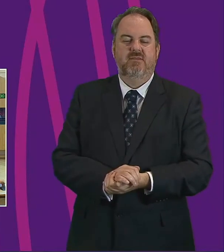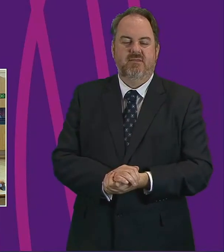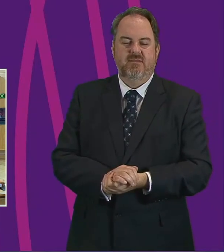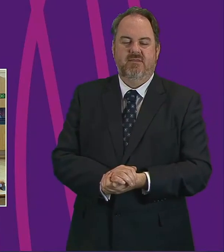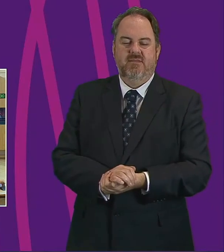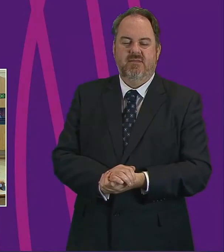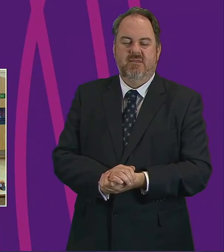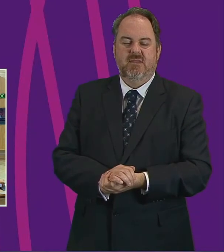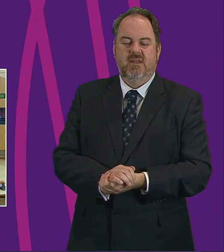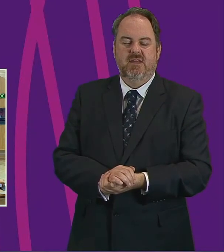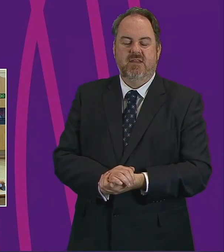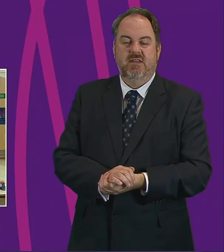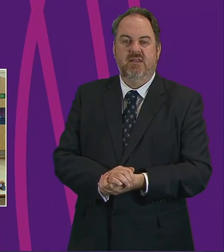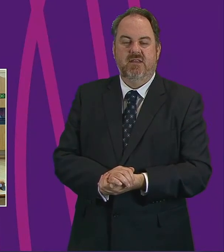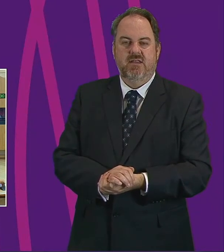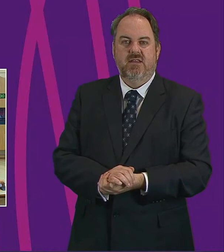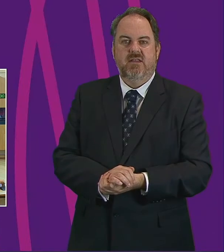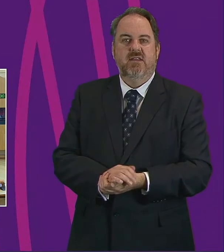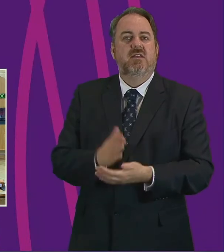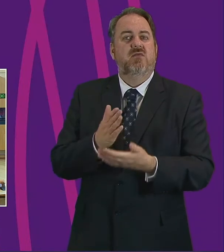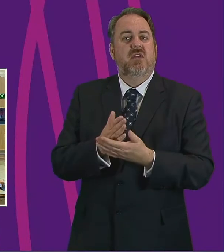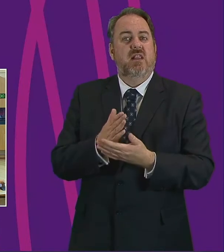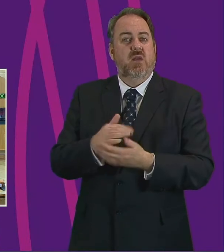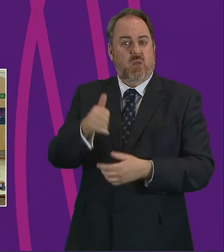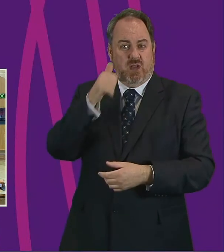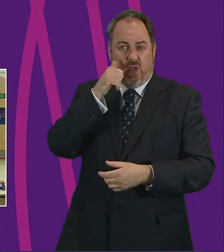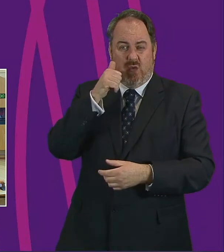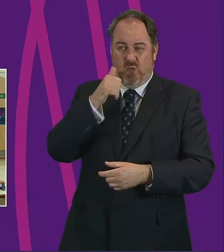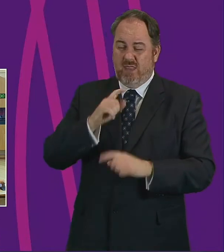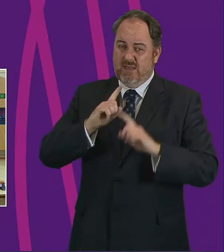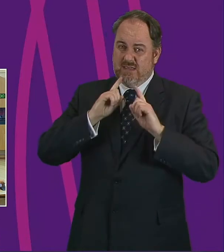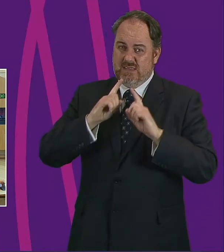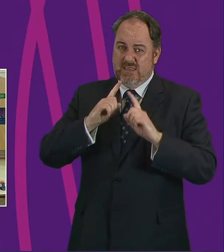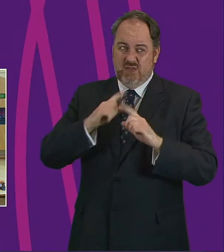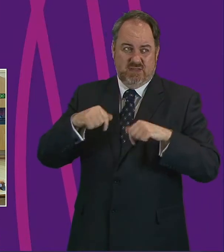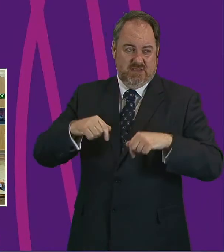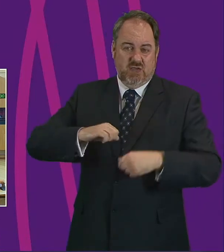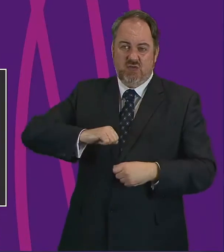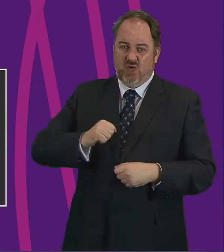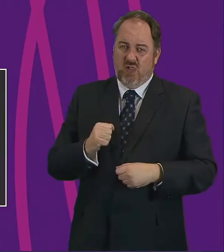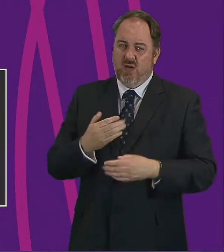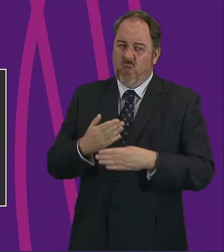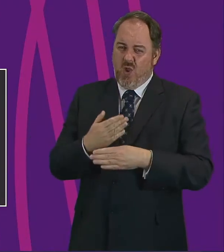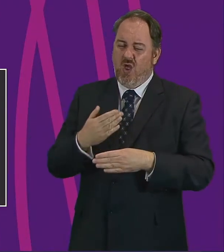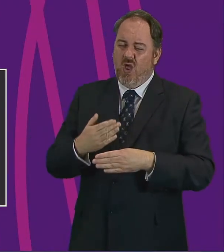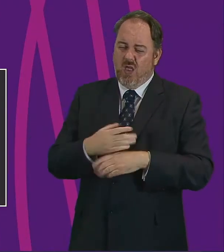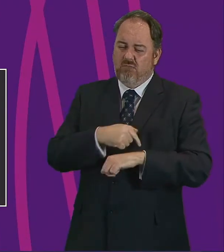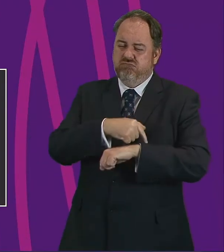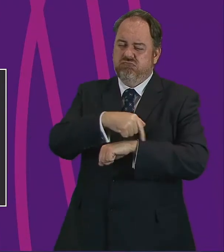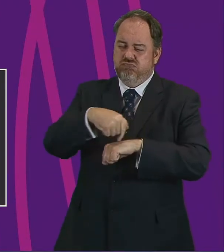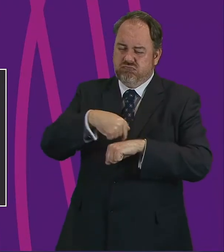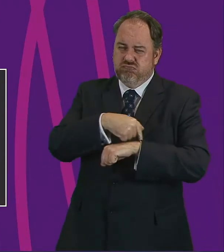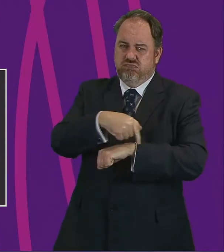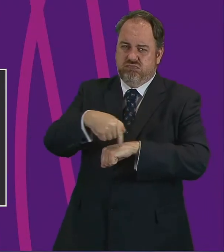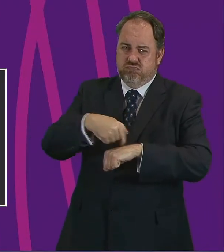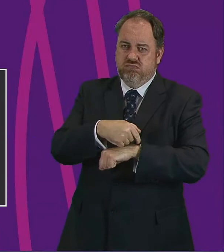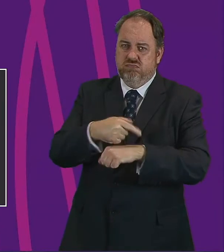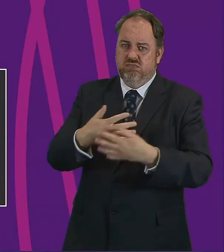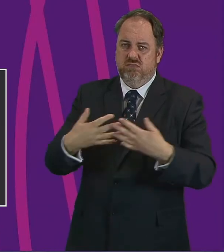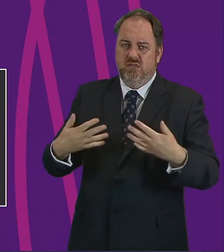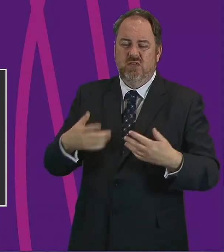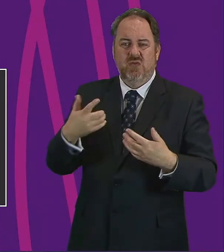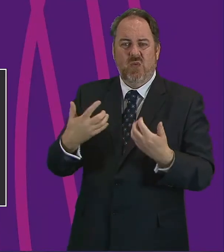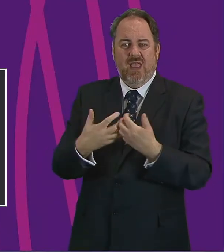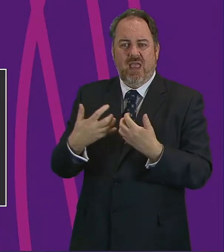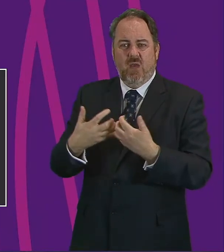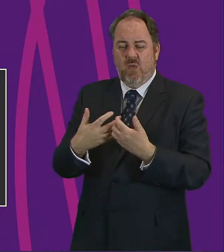Thank you, Presiding Officer. Scotland's teachers already work long hours at the best of times. So how is the balance of blended learning